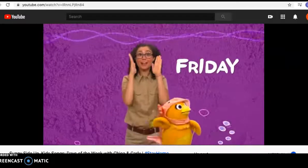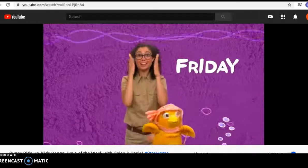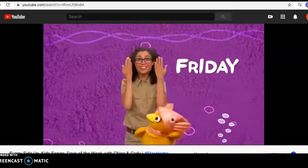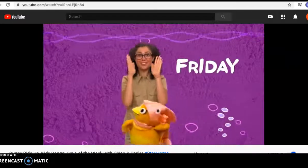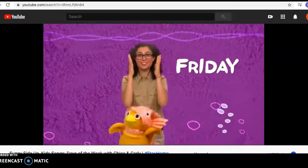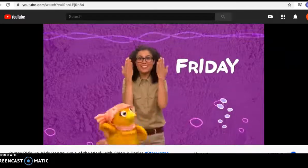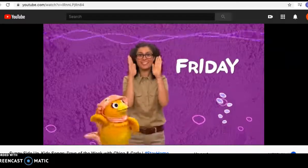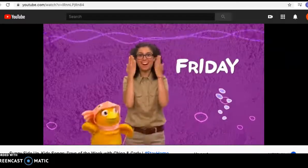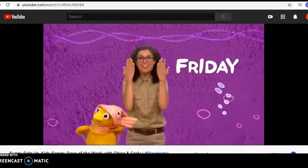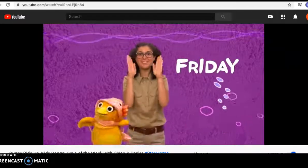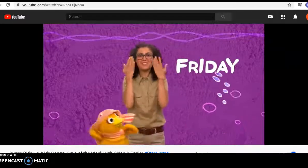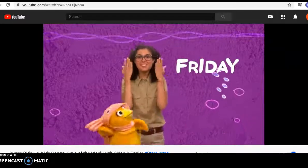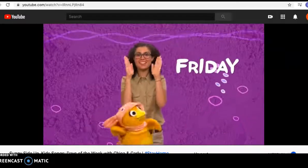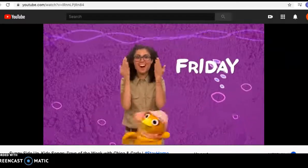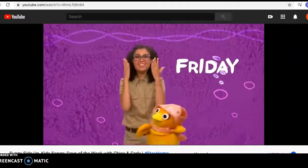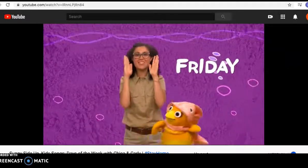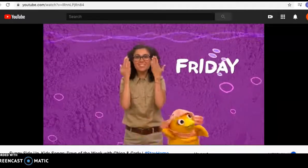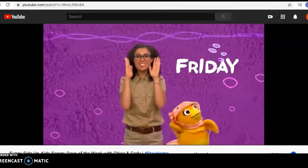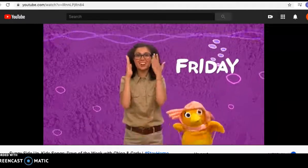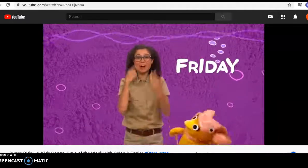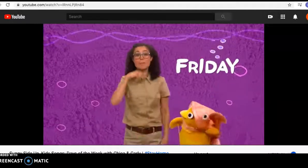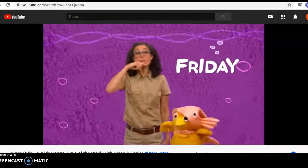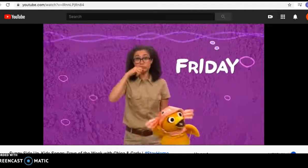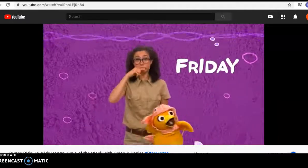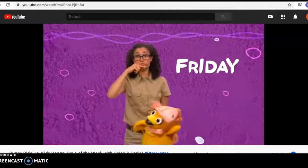Friday, get your fishy on, your fishy on, your fishy on.